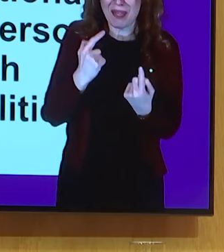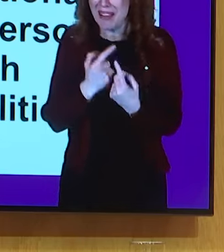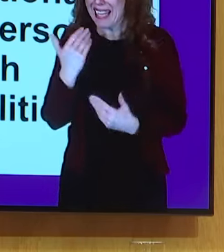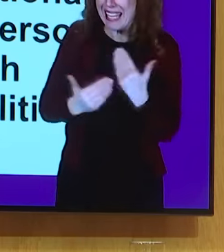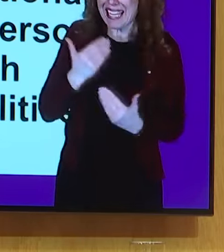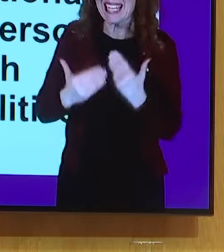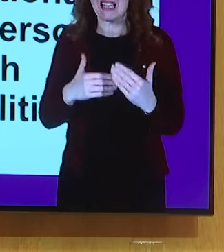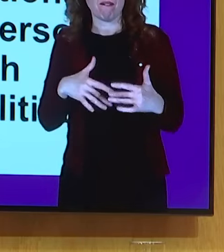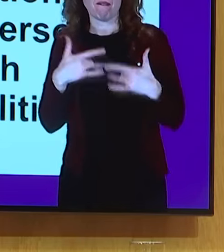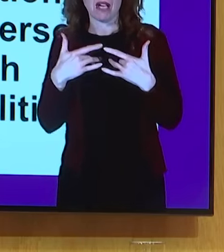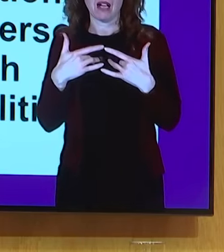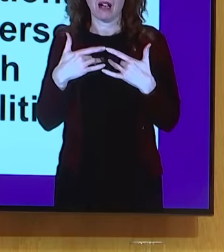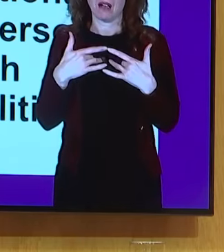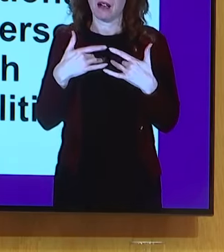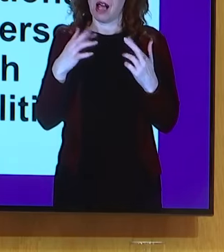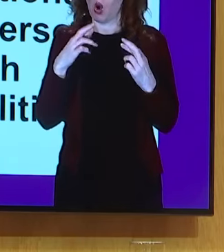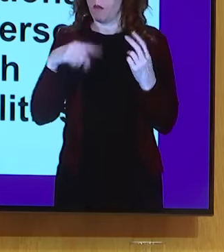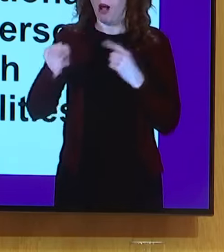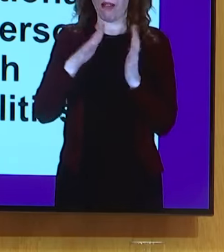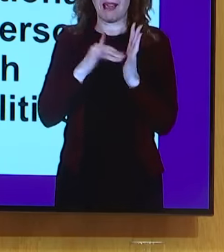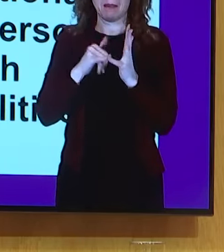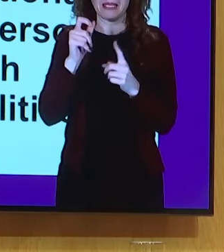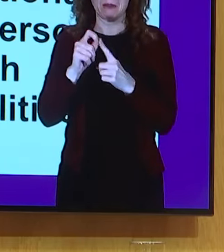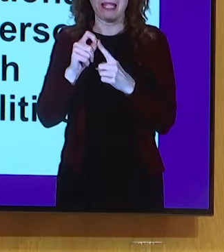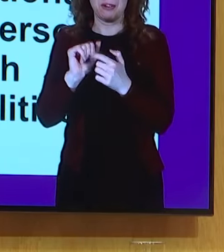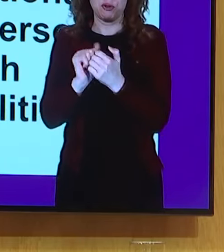quite, I hope my other MSP colleagues